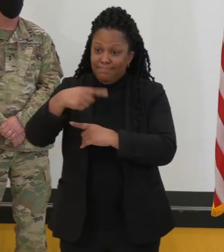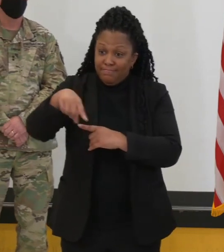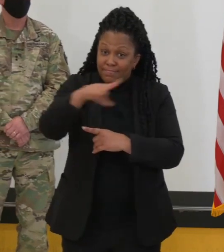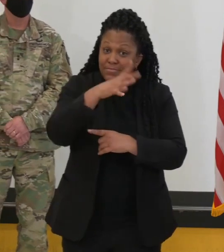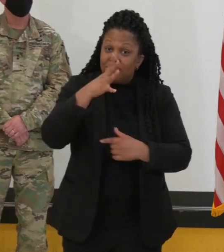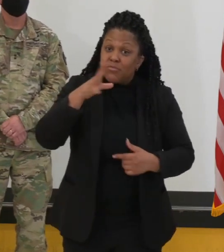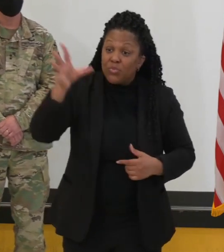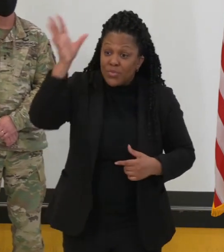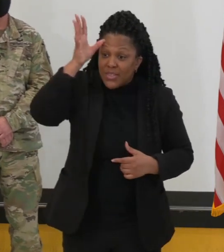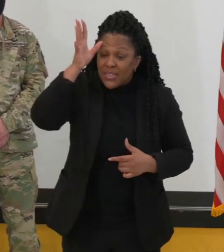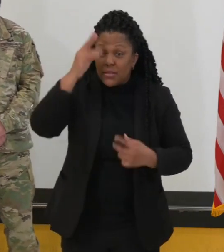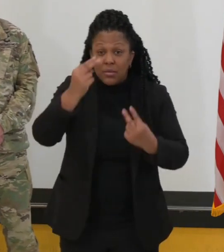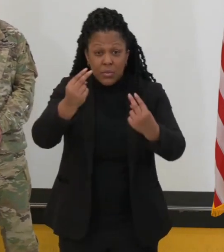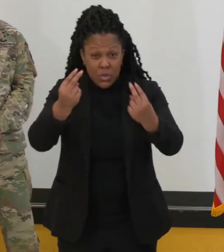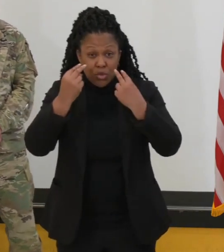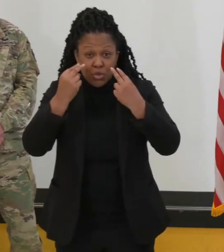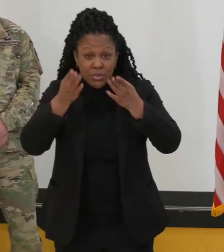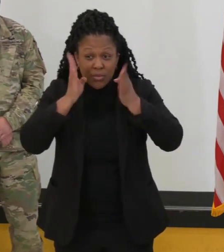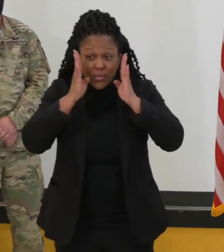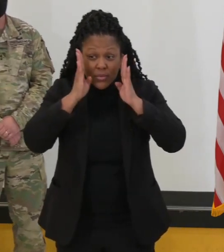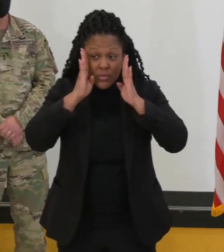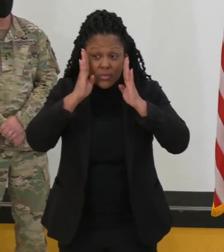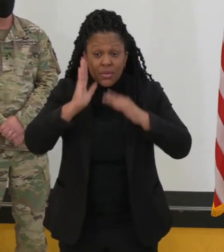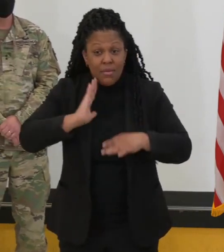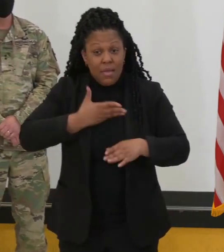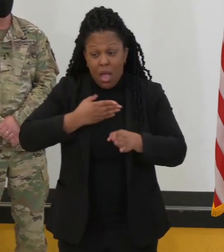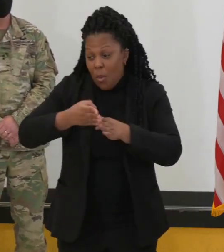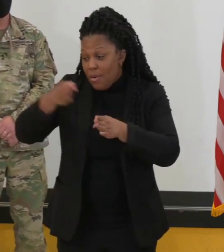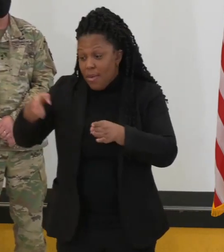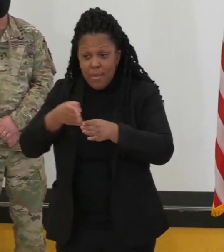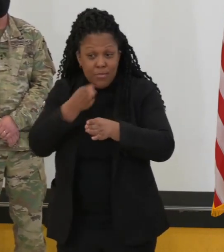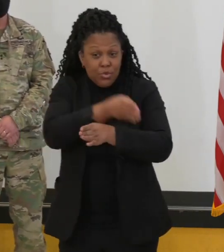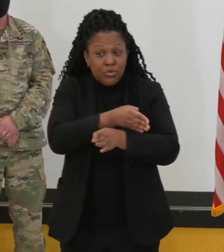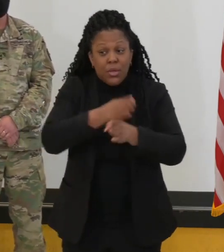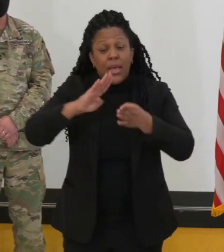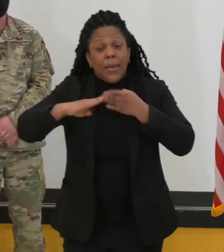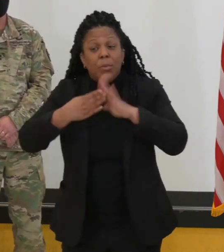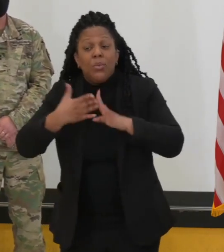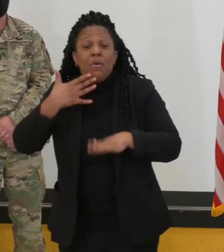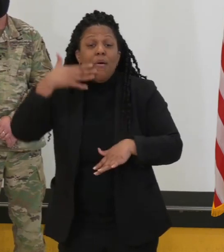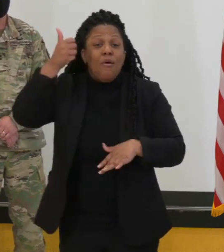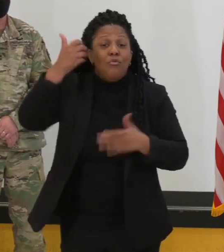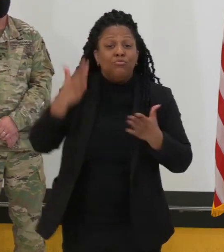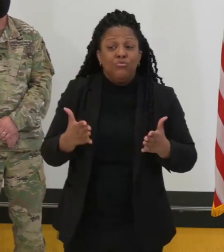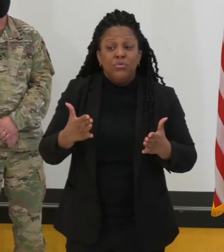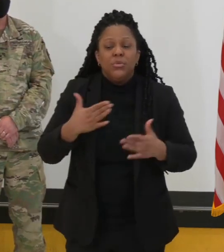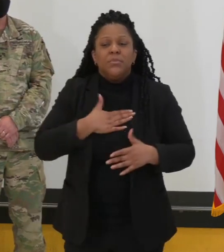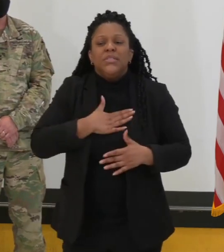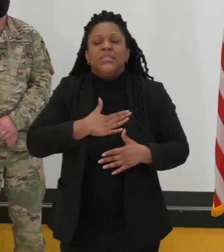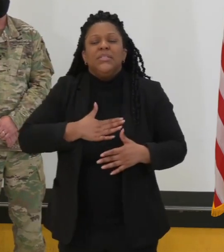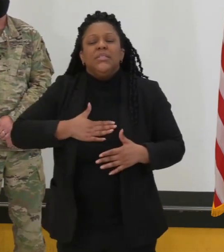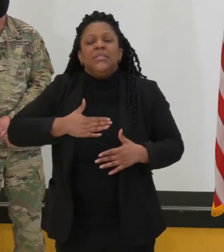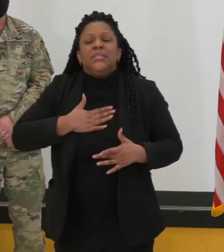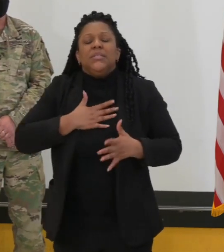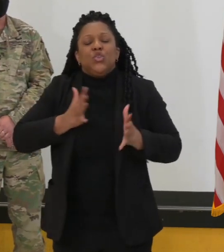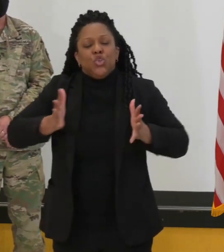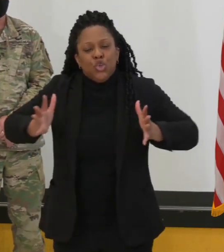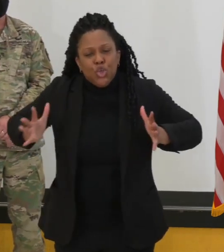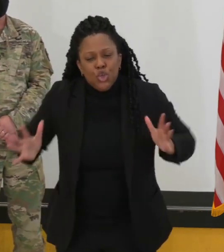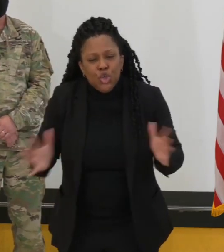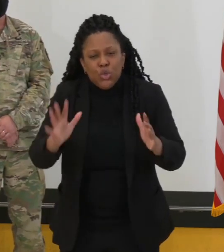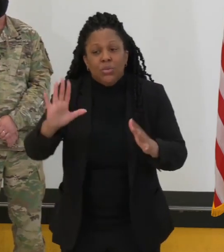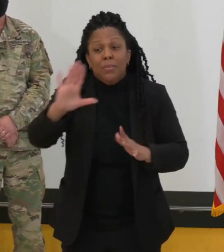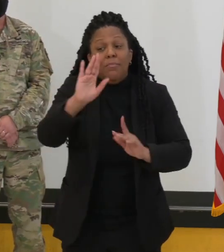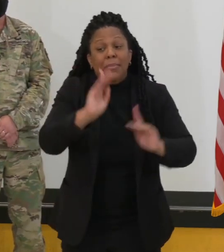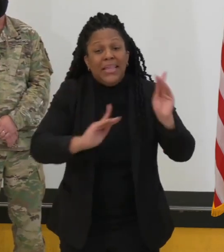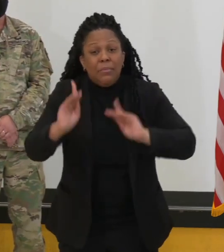our neighbors and our community elders, please encourage our young people that they must be in at 7